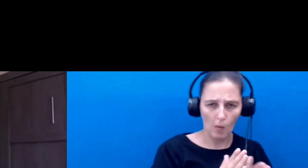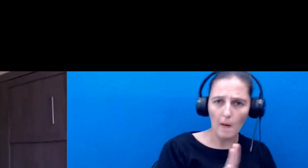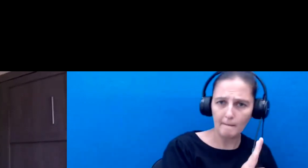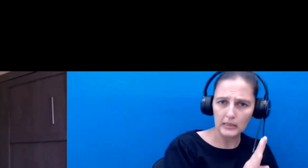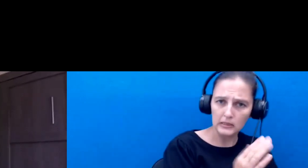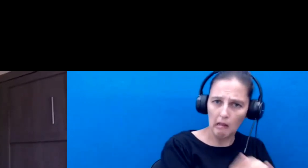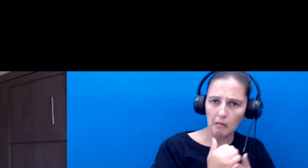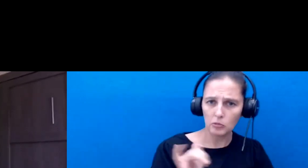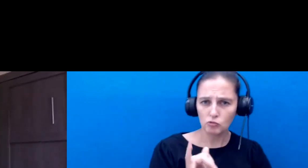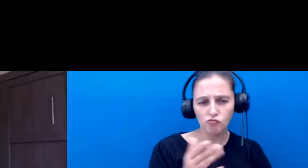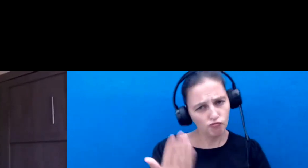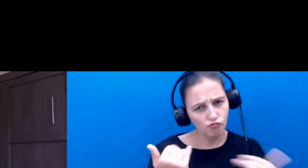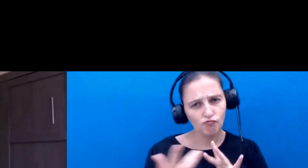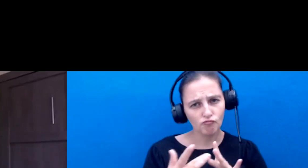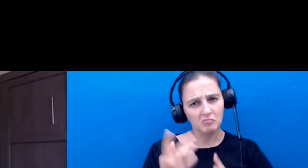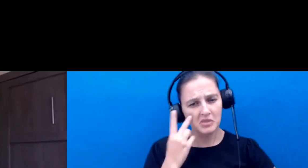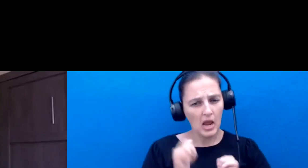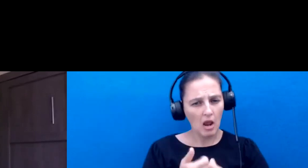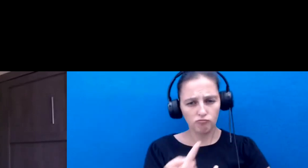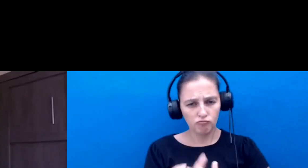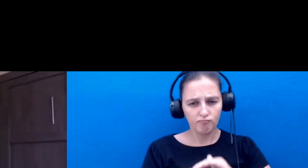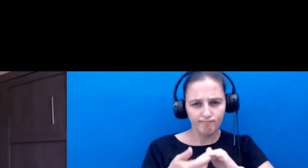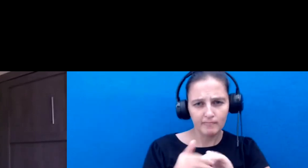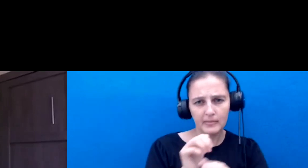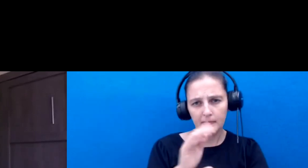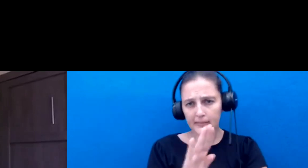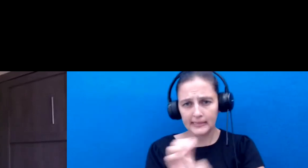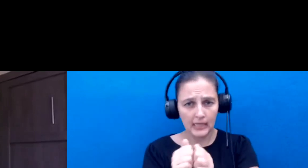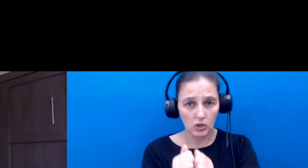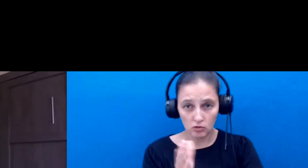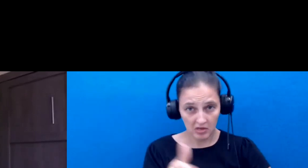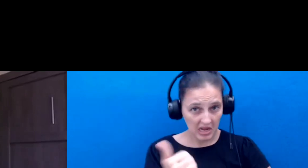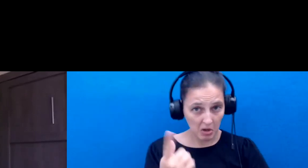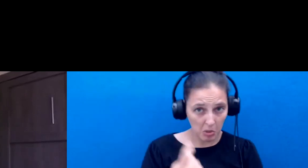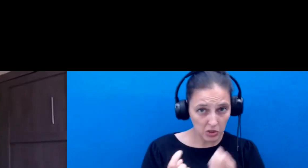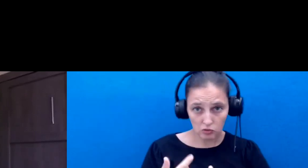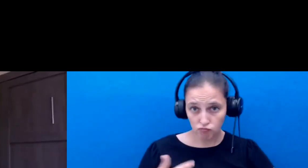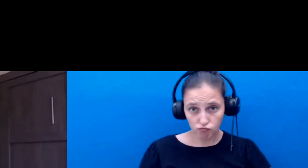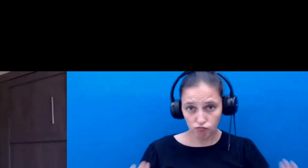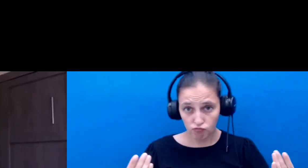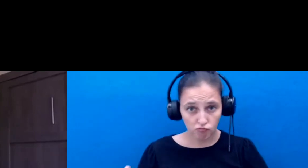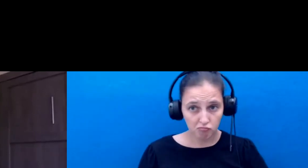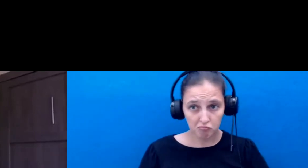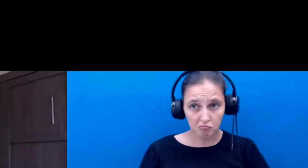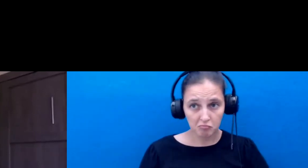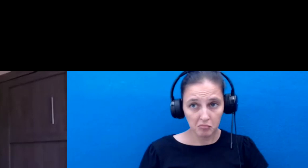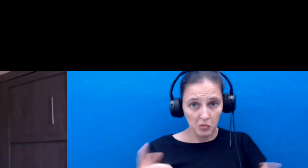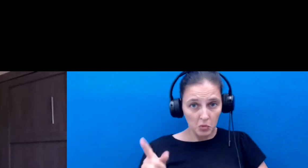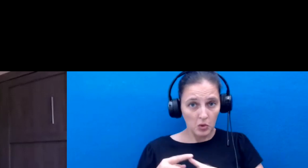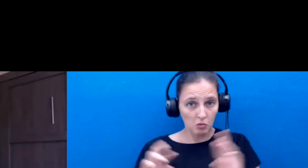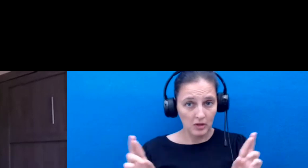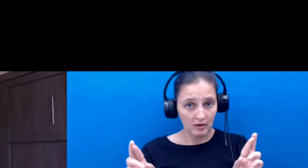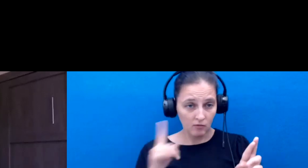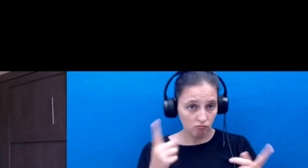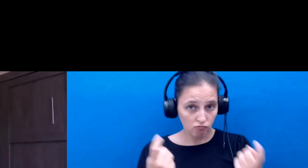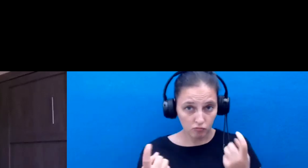and see how we can do business together. If anybody's got any questions, I'm happy to take them when we get to that part of the session.